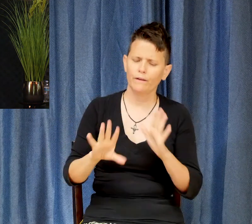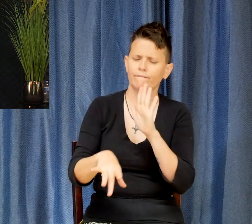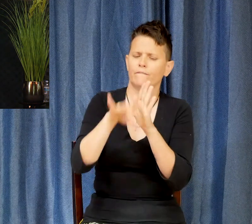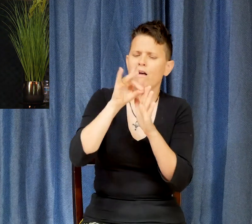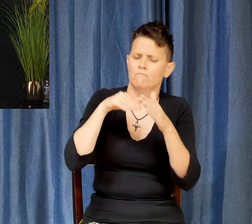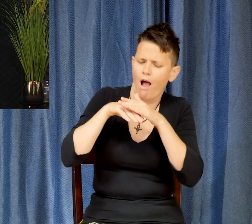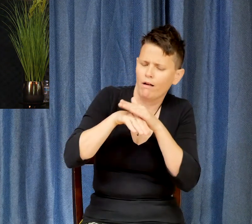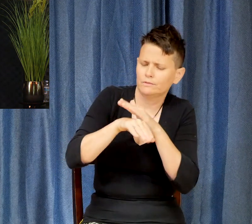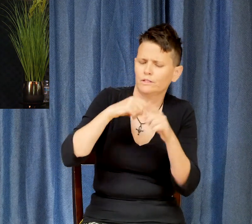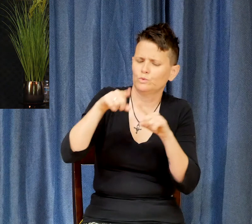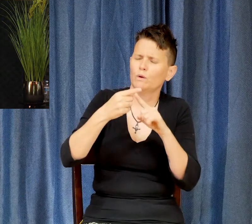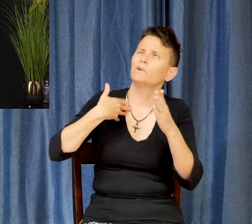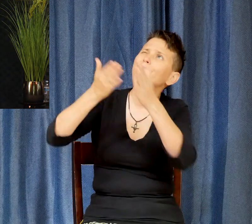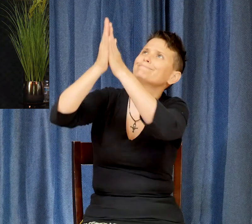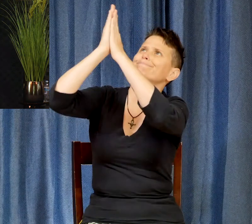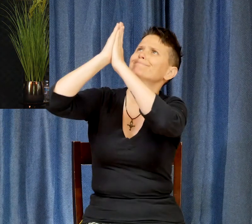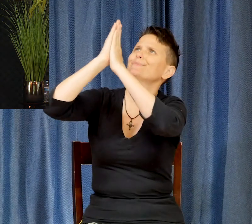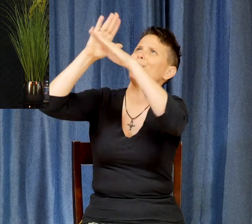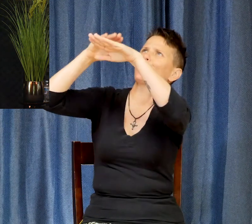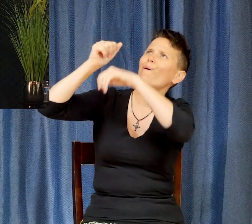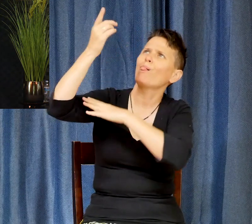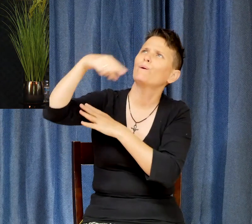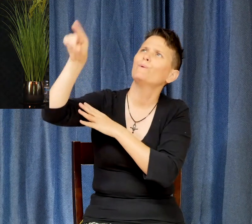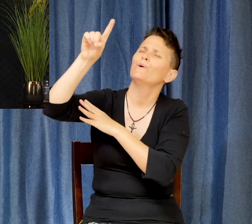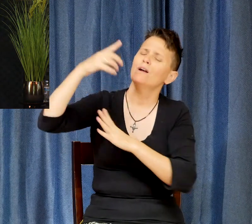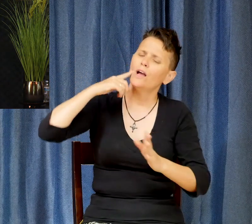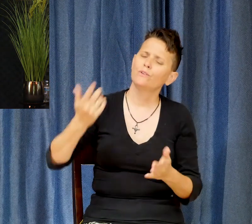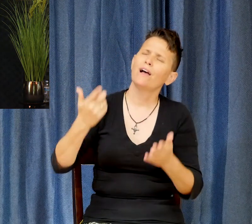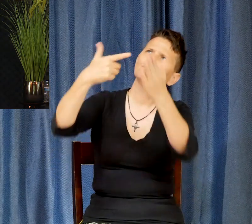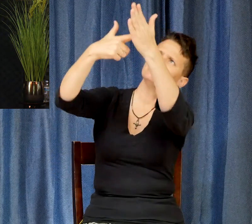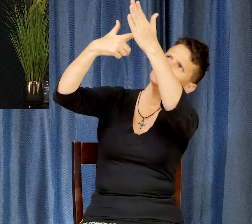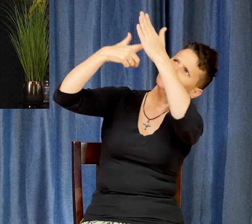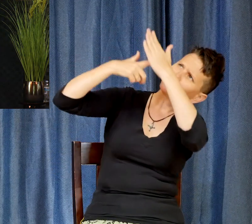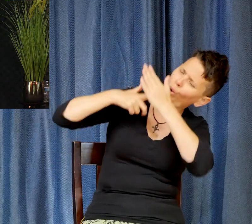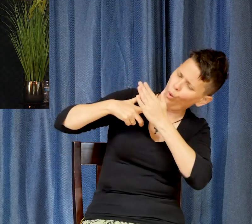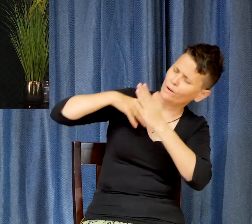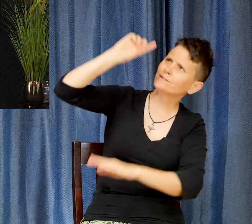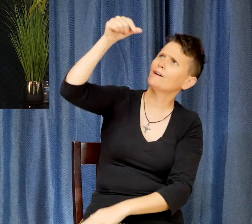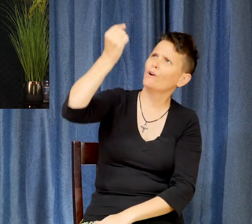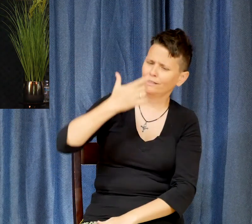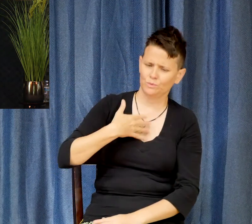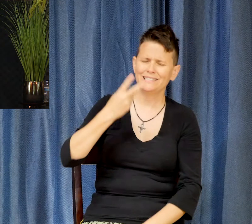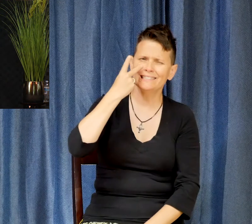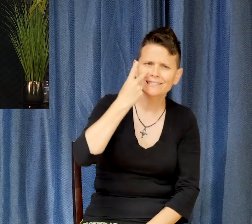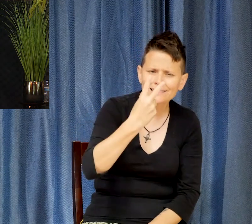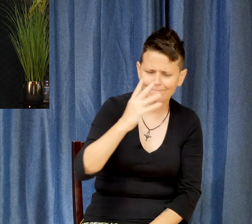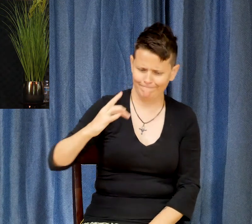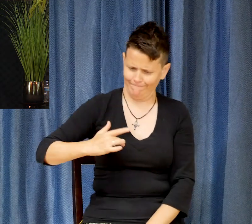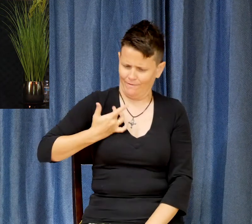Spirit, to reveal that grace in ways that we can clearly see it, feel it, and know